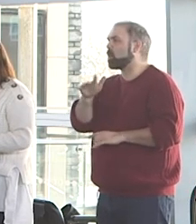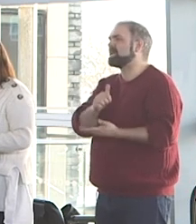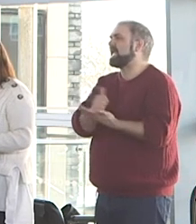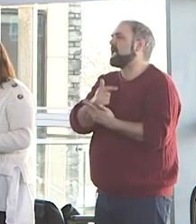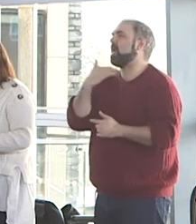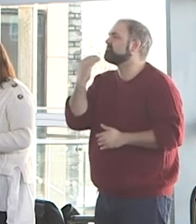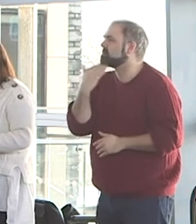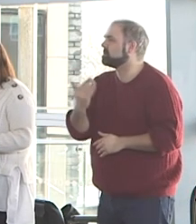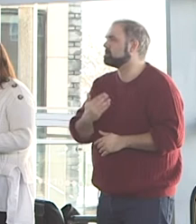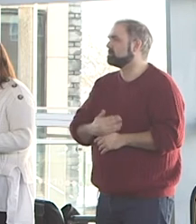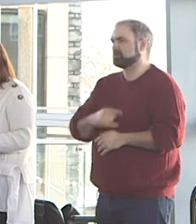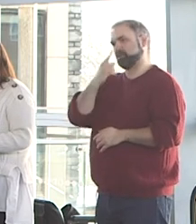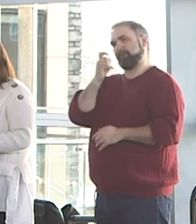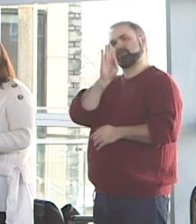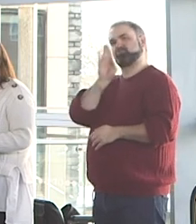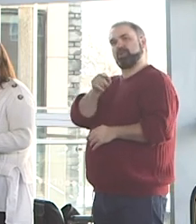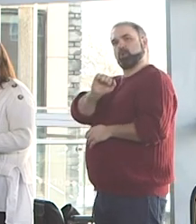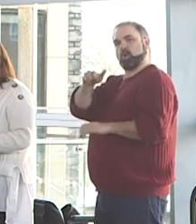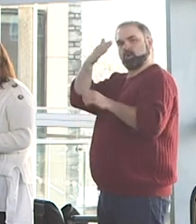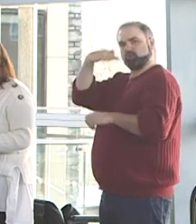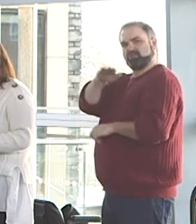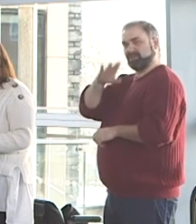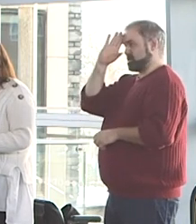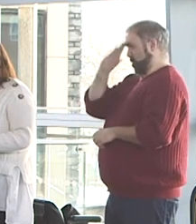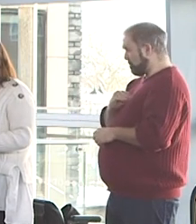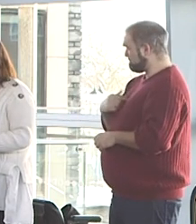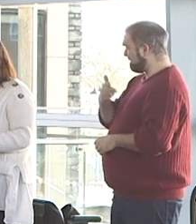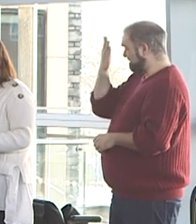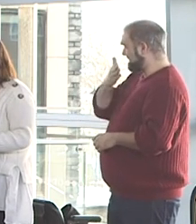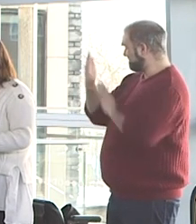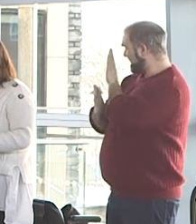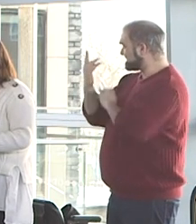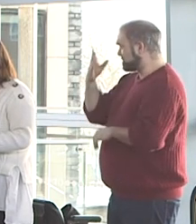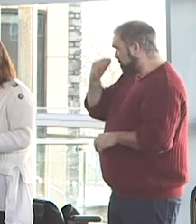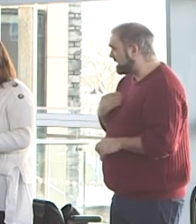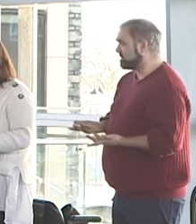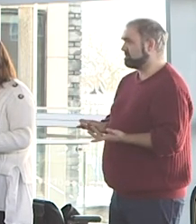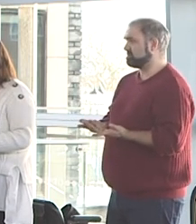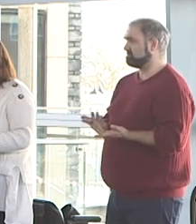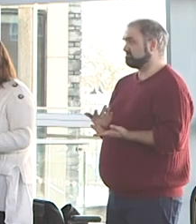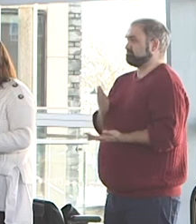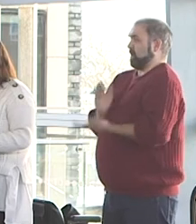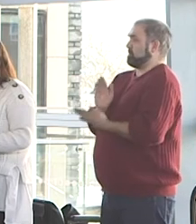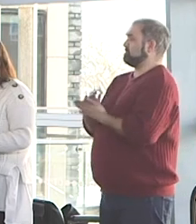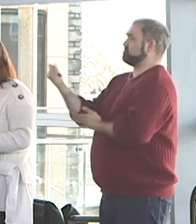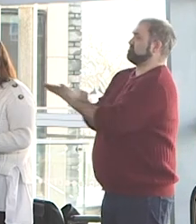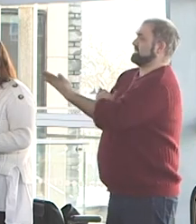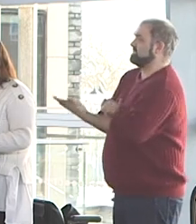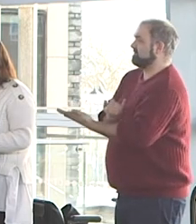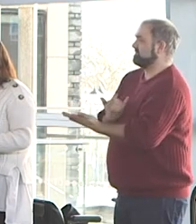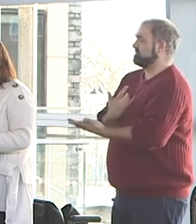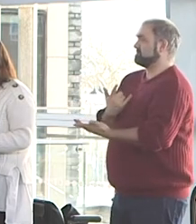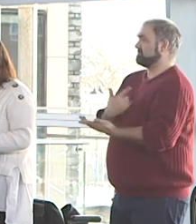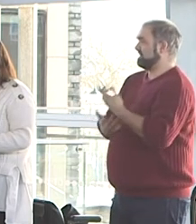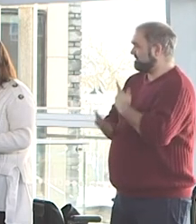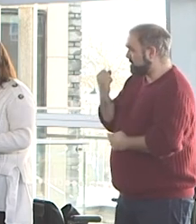gay. You can be discreet in your country. He said that to my face. As I expected, I got rejected the first time. I was a mess